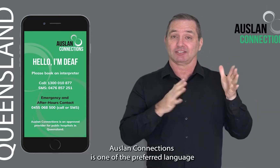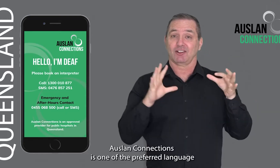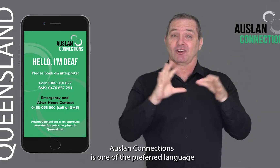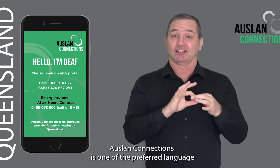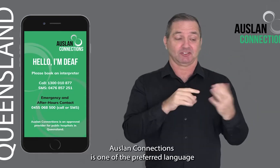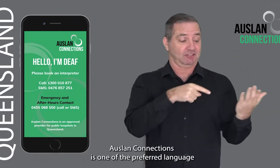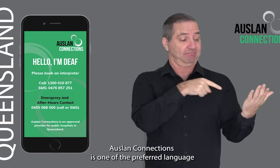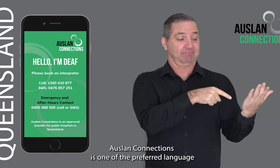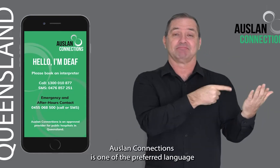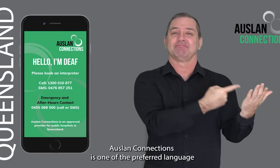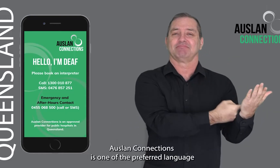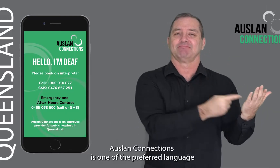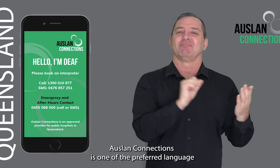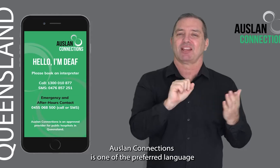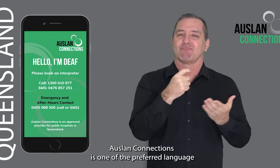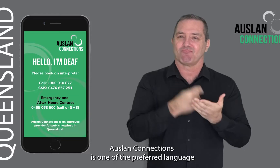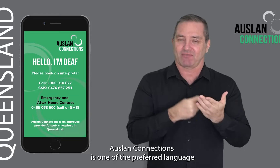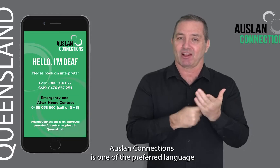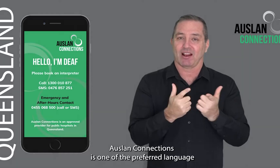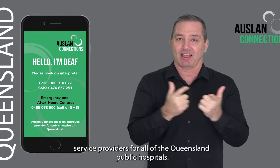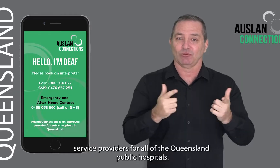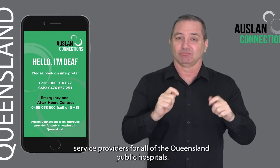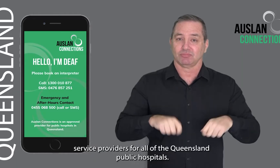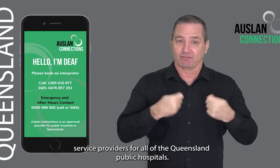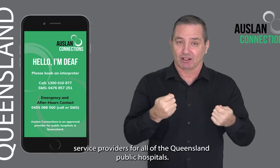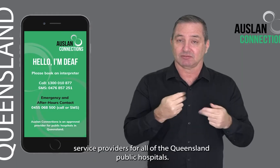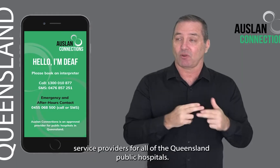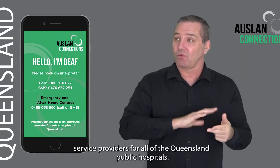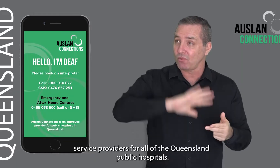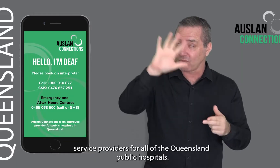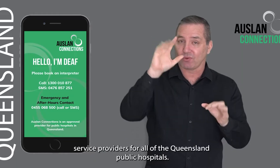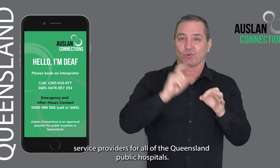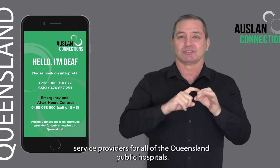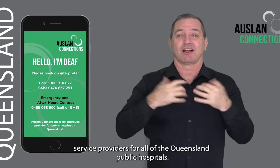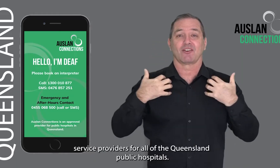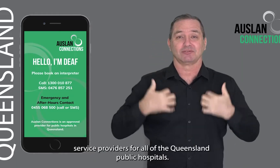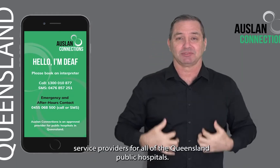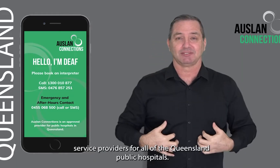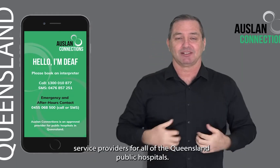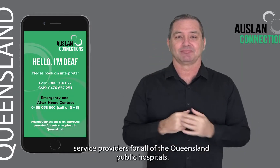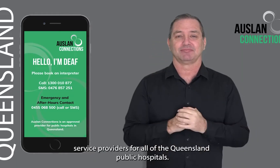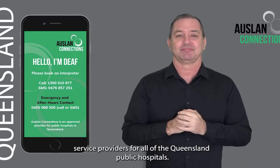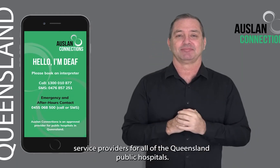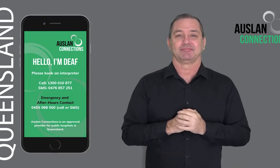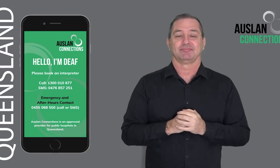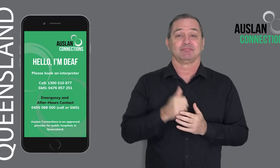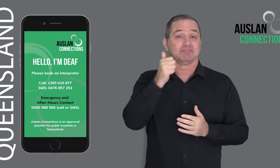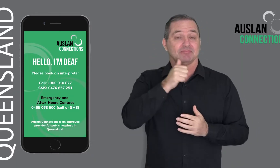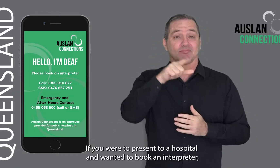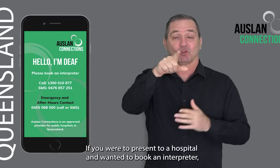Connections is the preferred language service provider for all of the Queensland public hospitals. If you